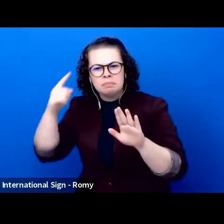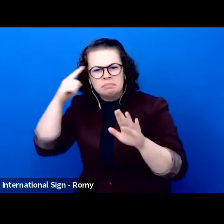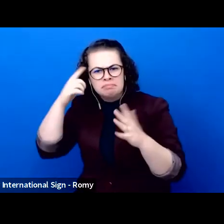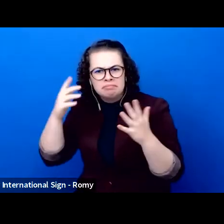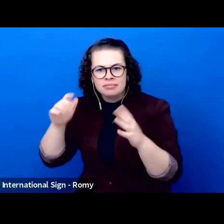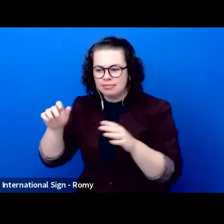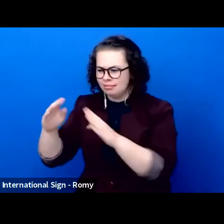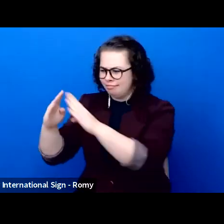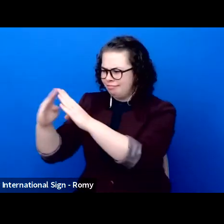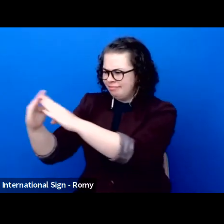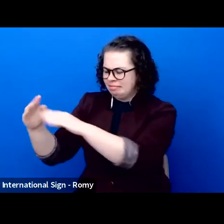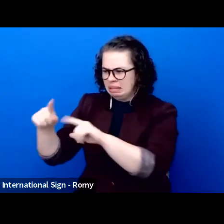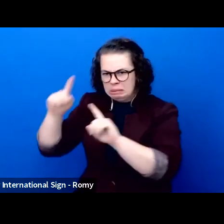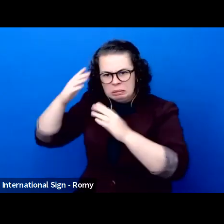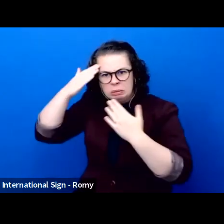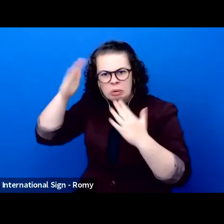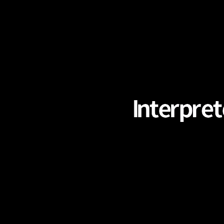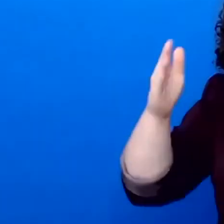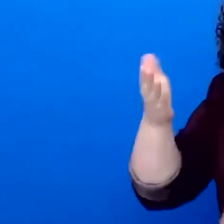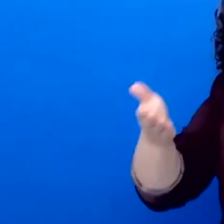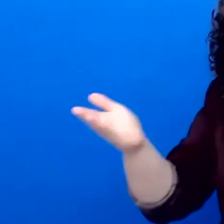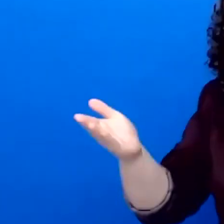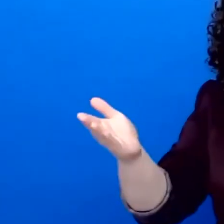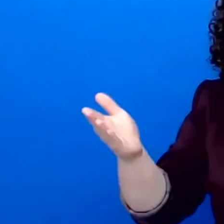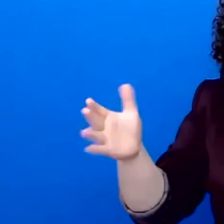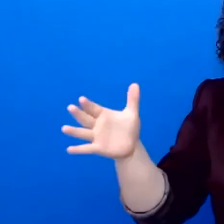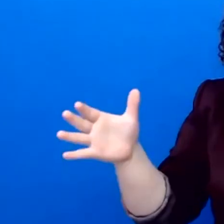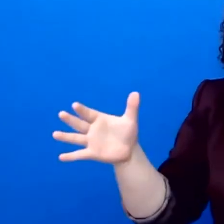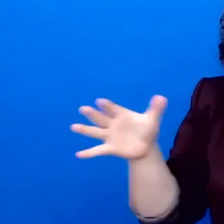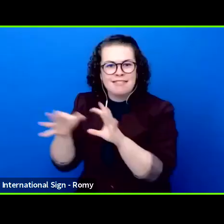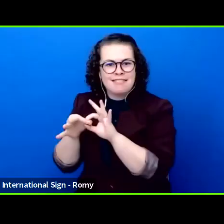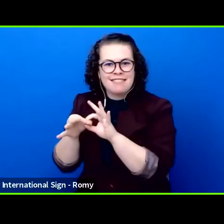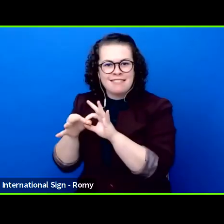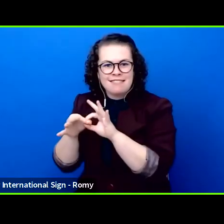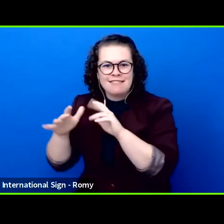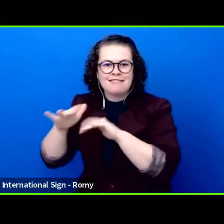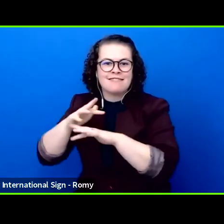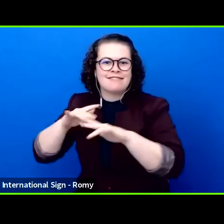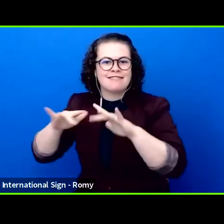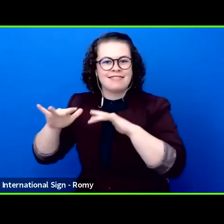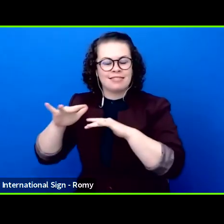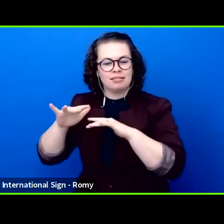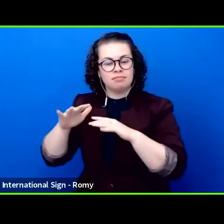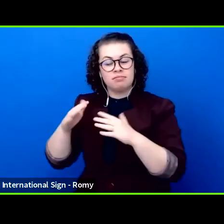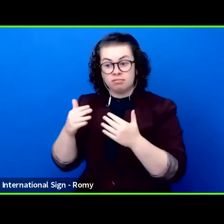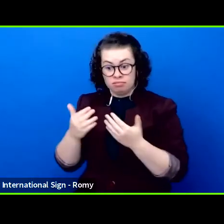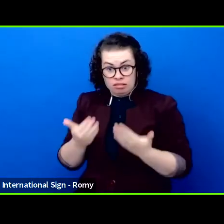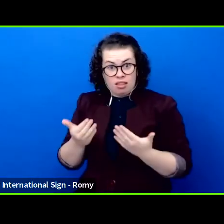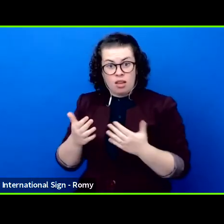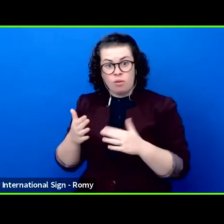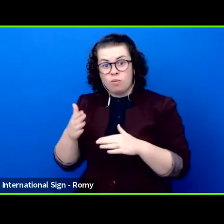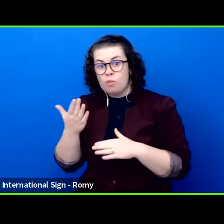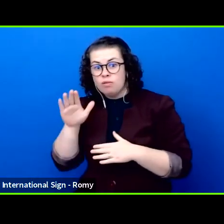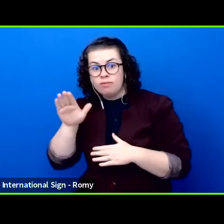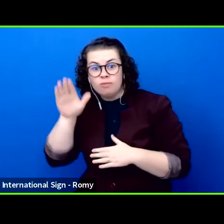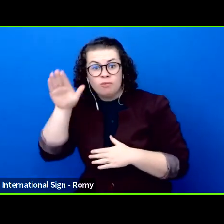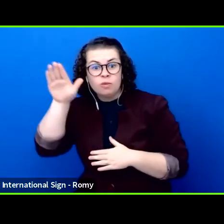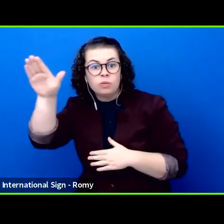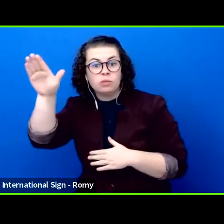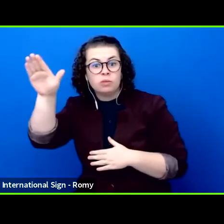dependent on others. That sooner or later, more or less often, we will